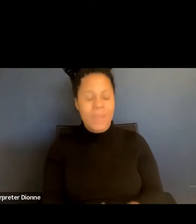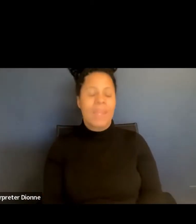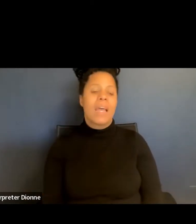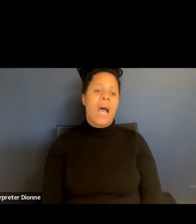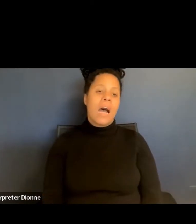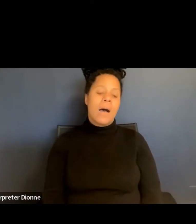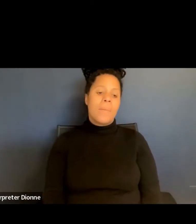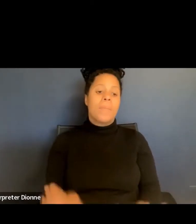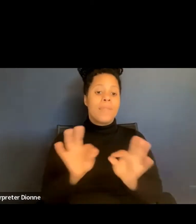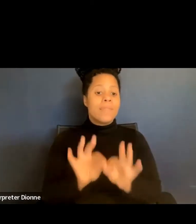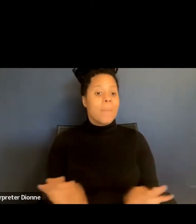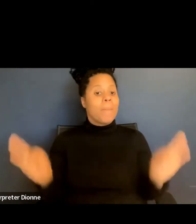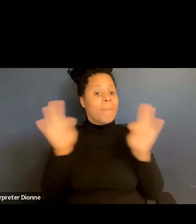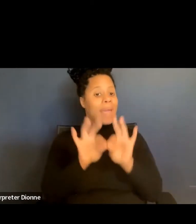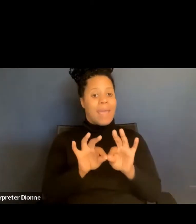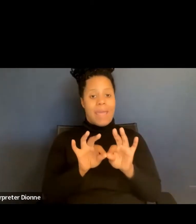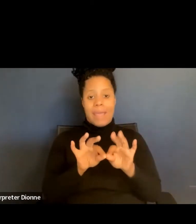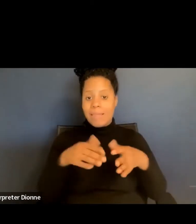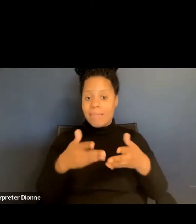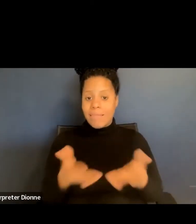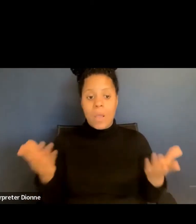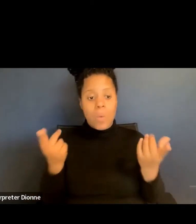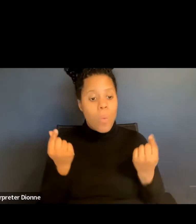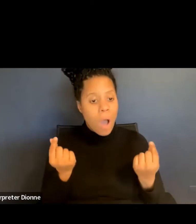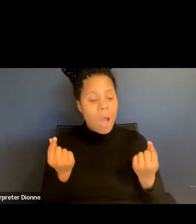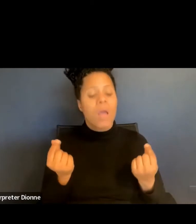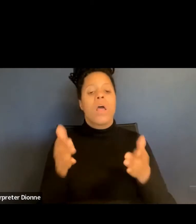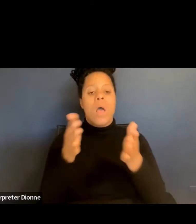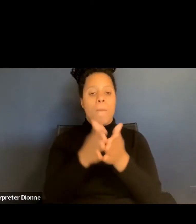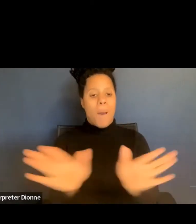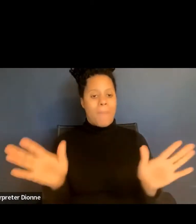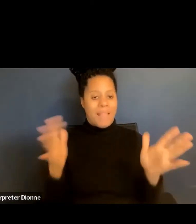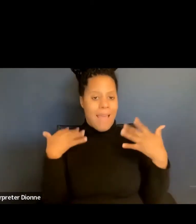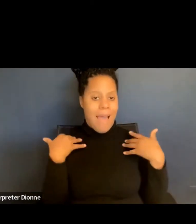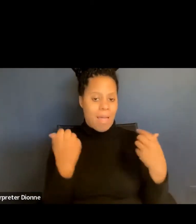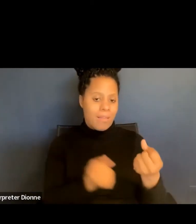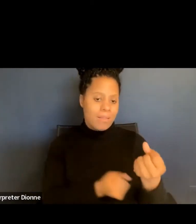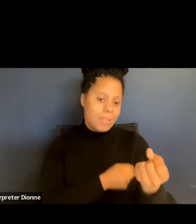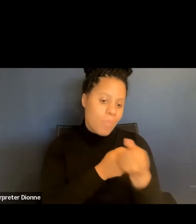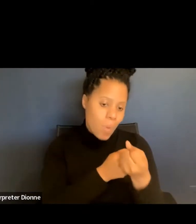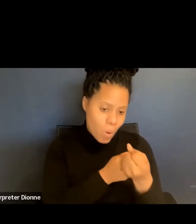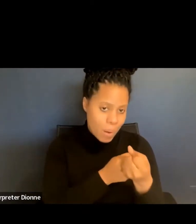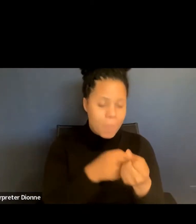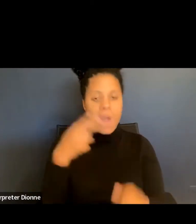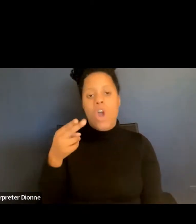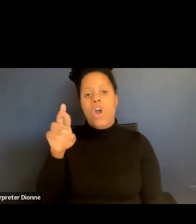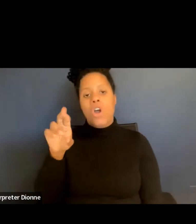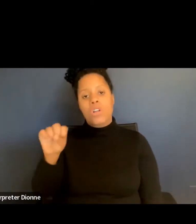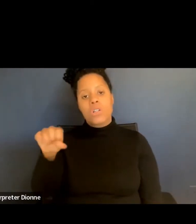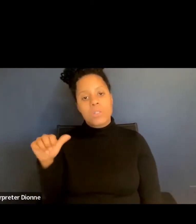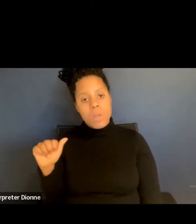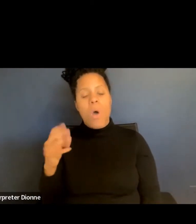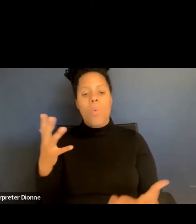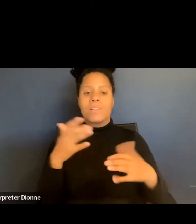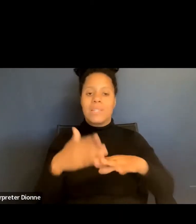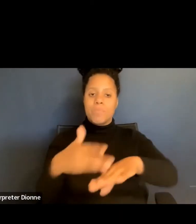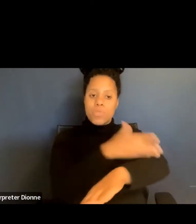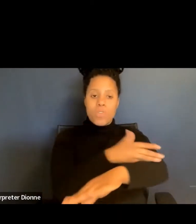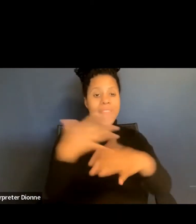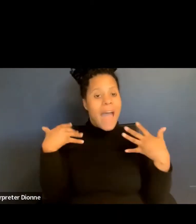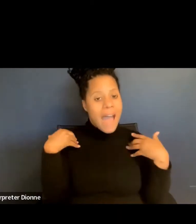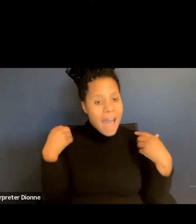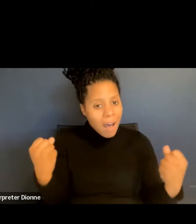here is public health support. And so through these health centers, HRSA seeks to improve the health of the nation's